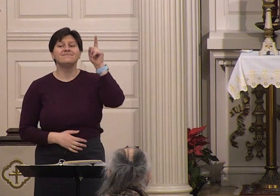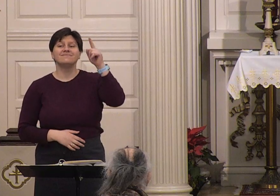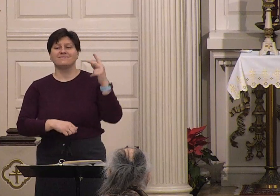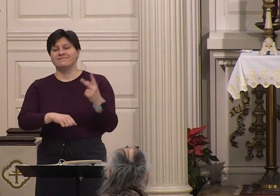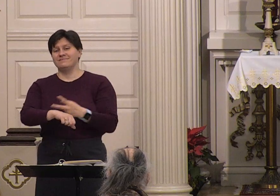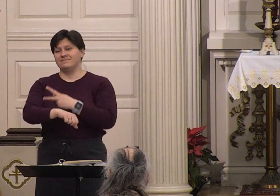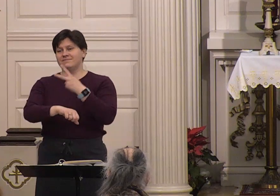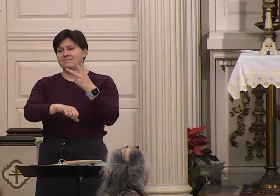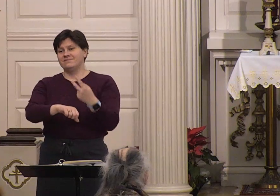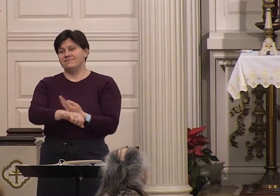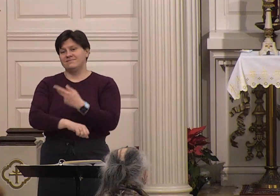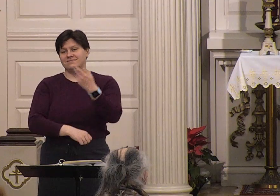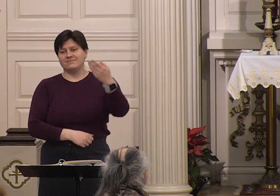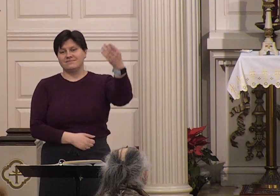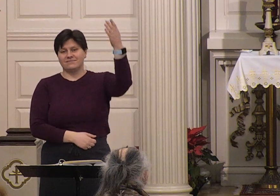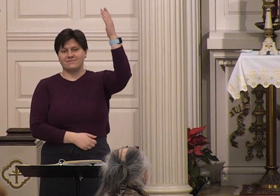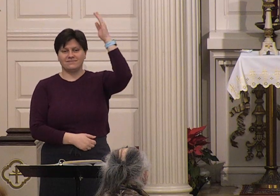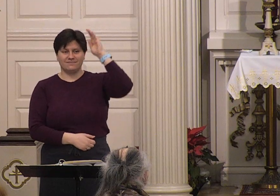Stay,